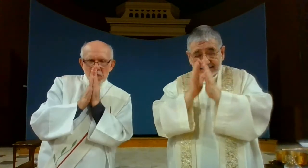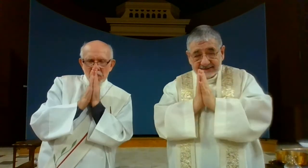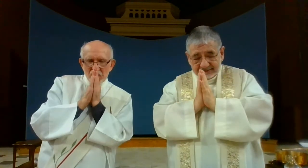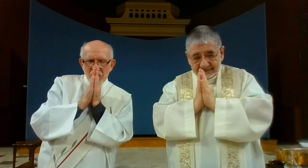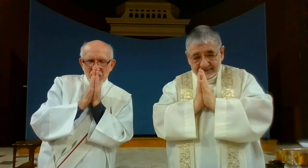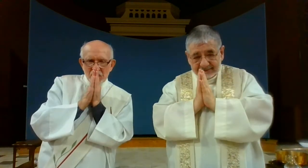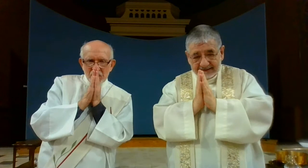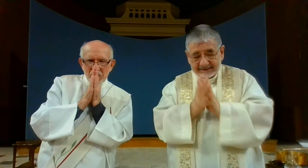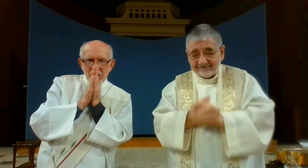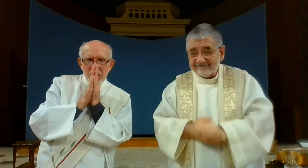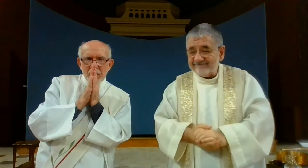Amen.